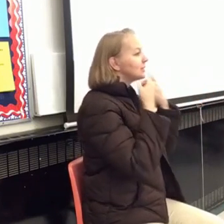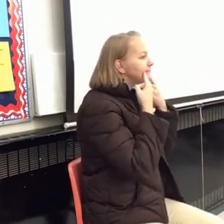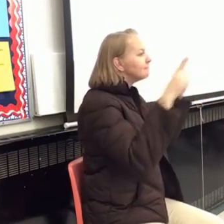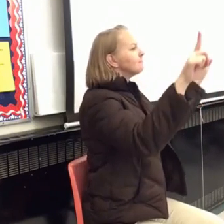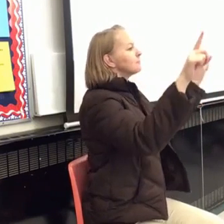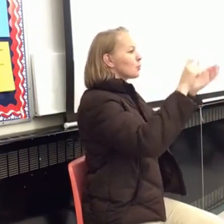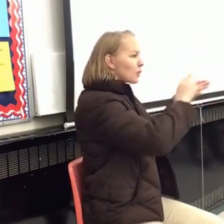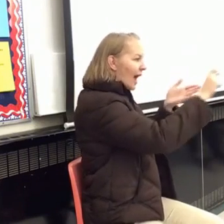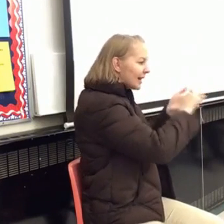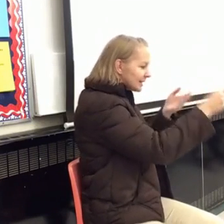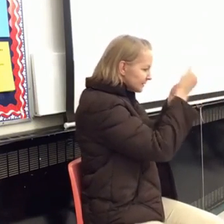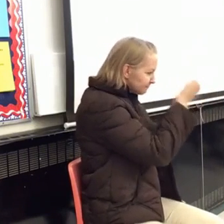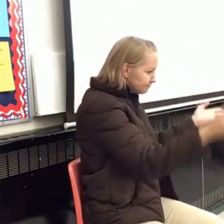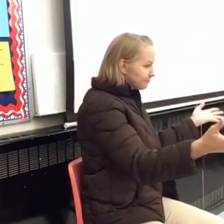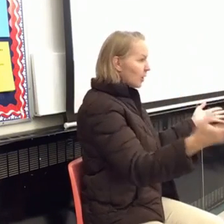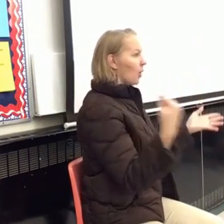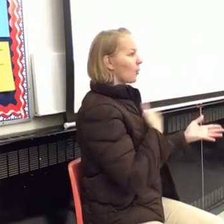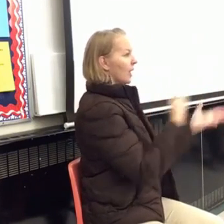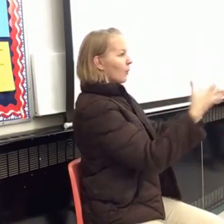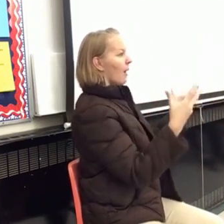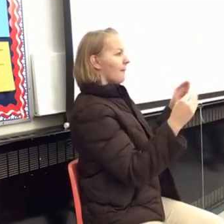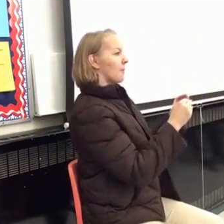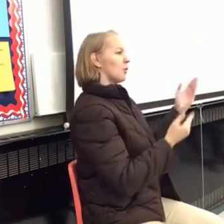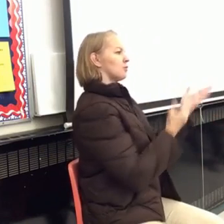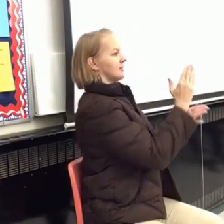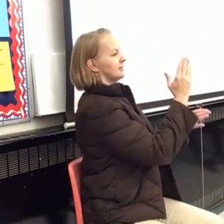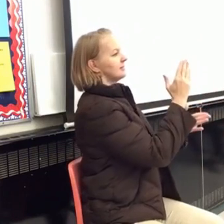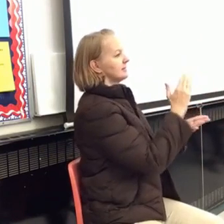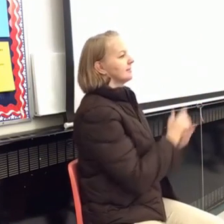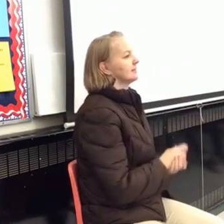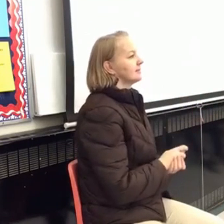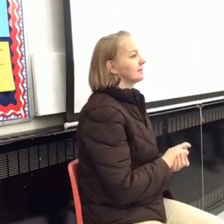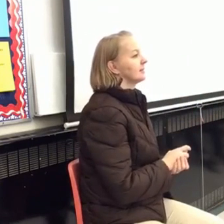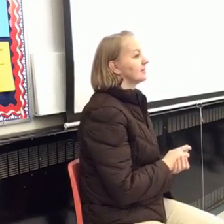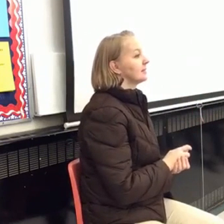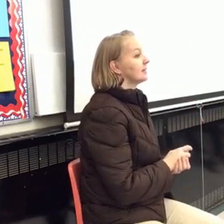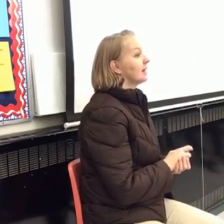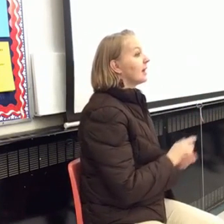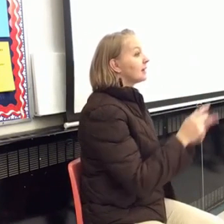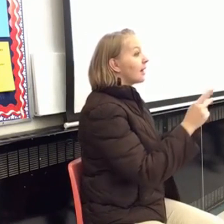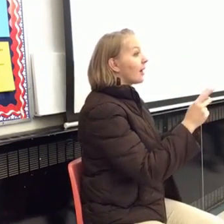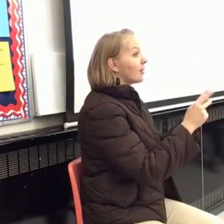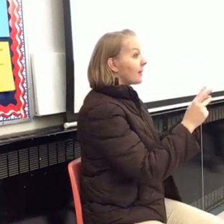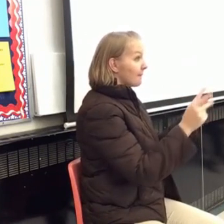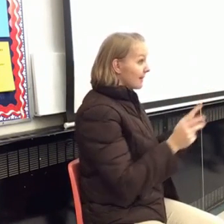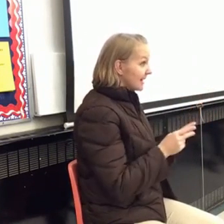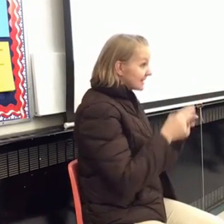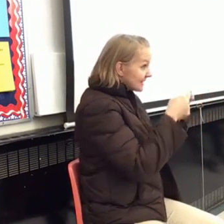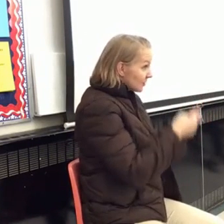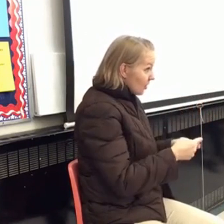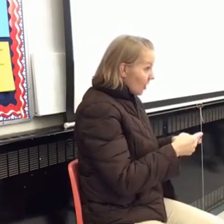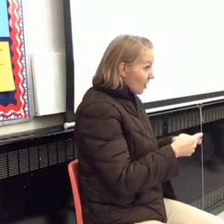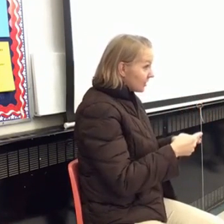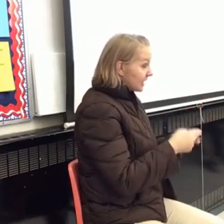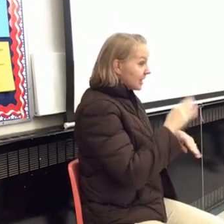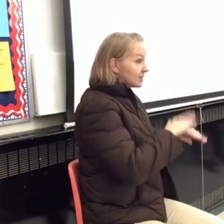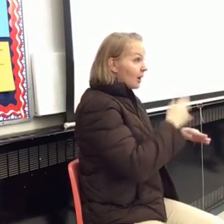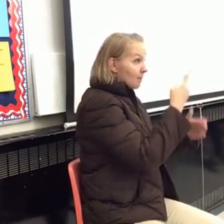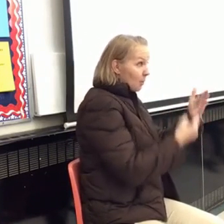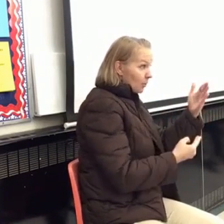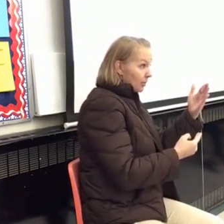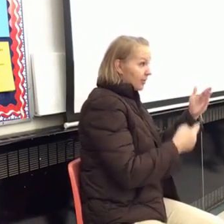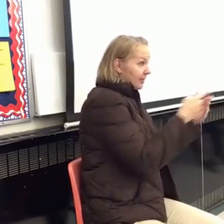writings saying that we want more rights. Now, the place that this is going to be called, and this is on both